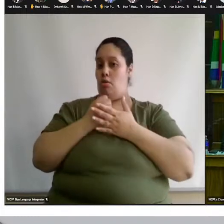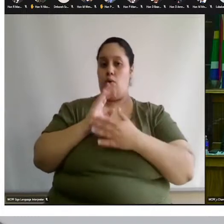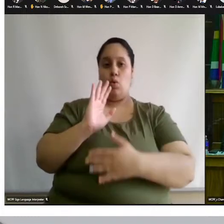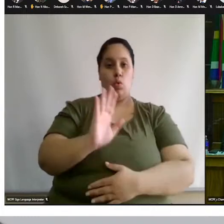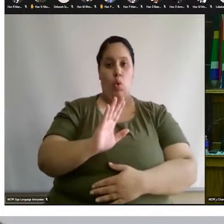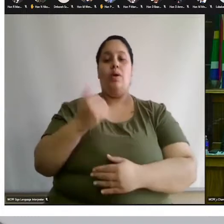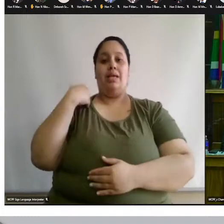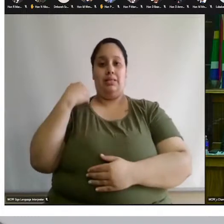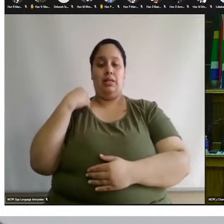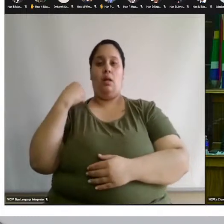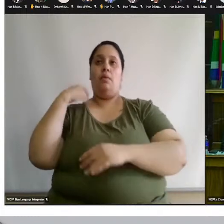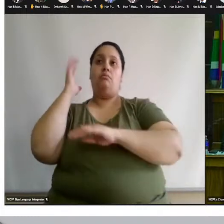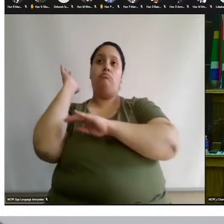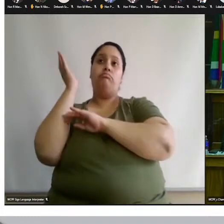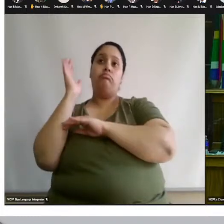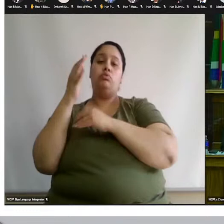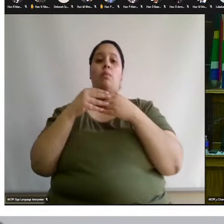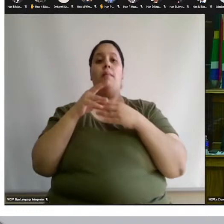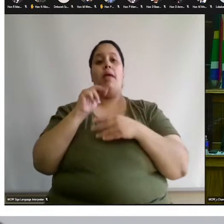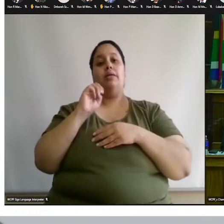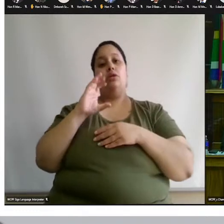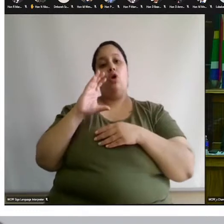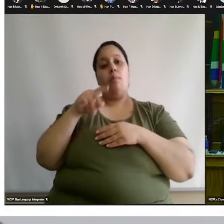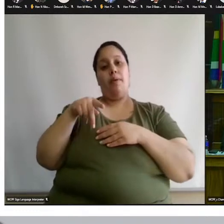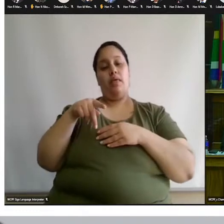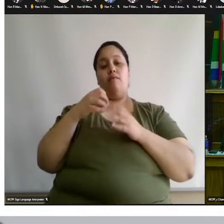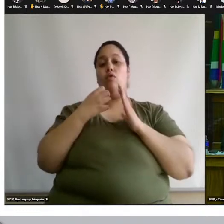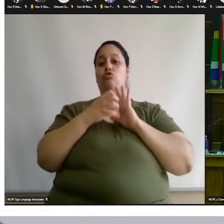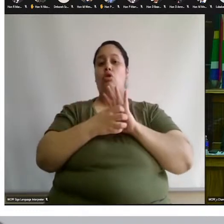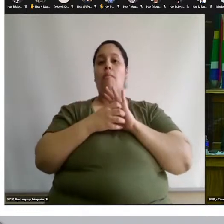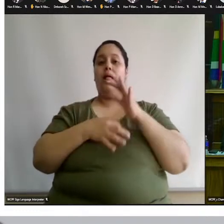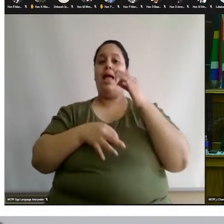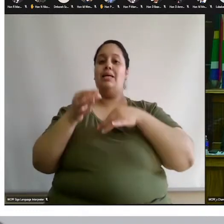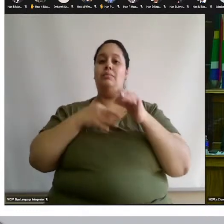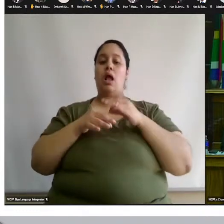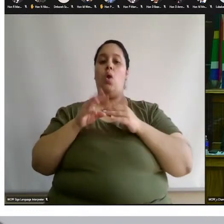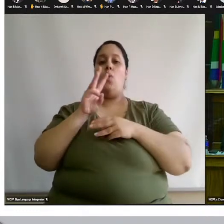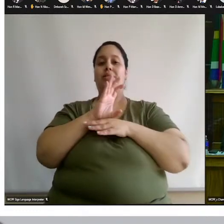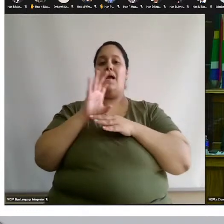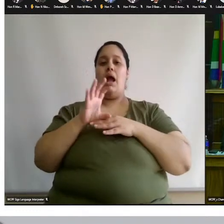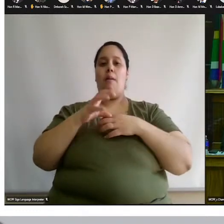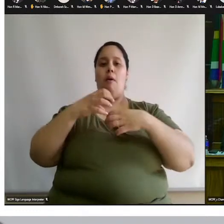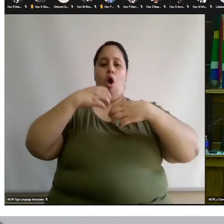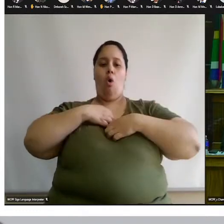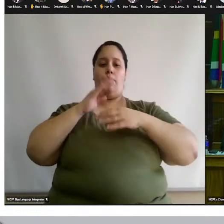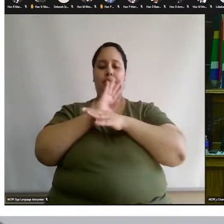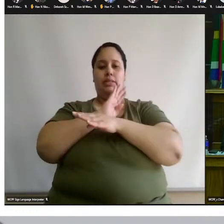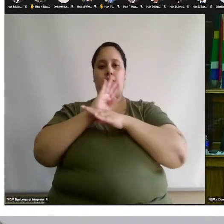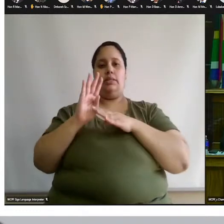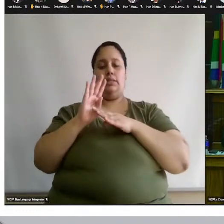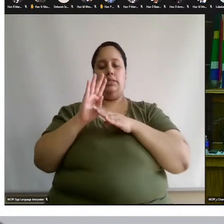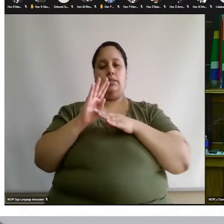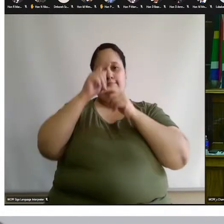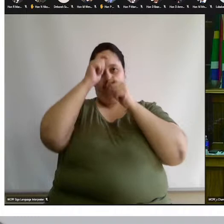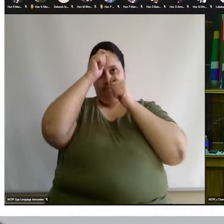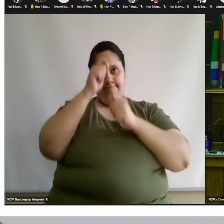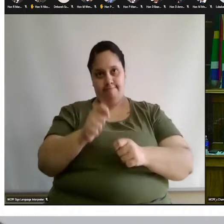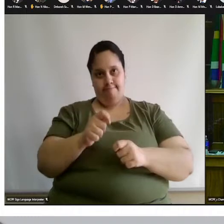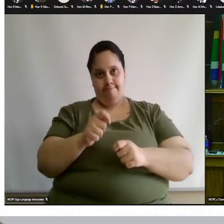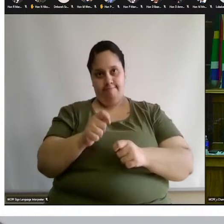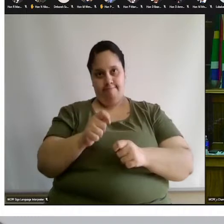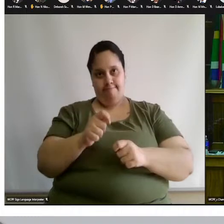of the NCOP to, for example, our Western Cape Entrepreneurship Recognition Awards, which recognize the achievements